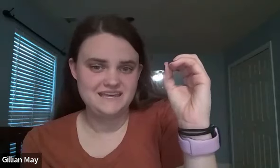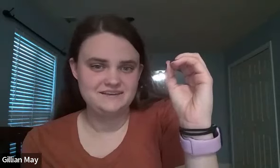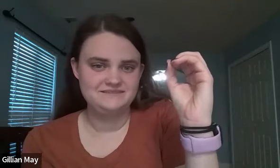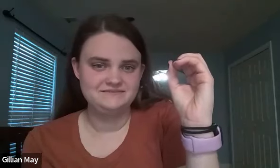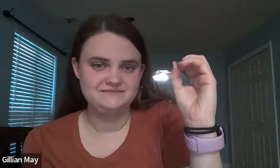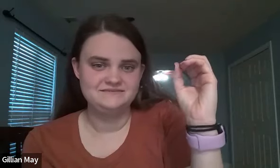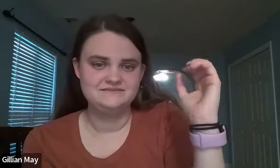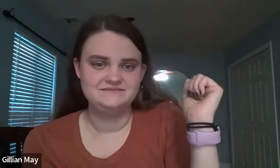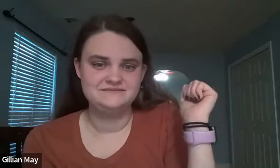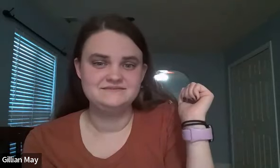P.